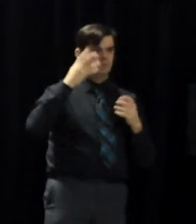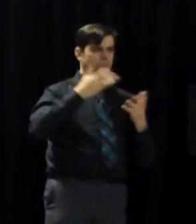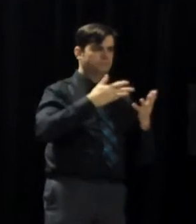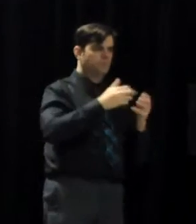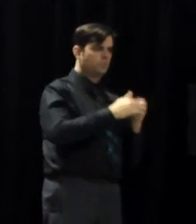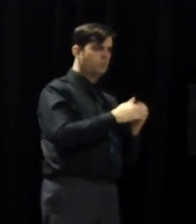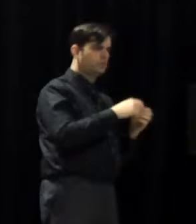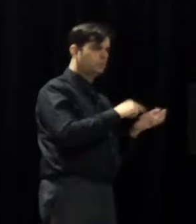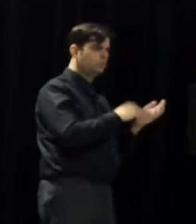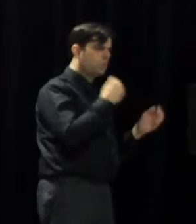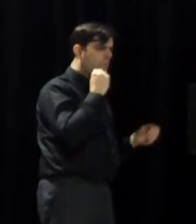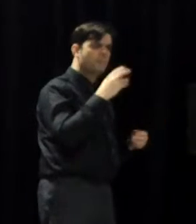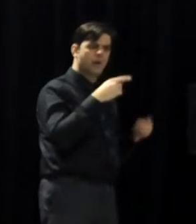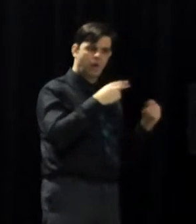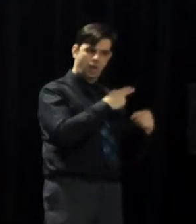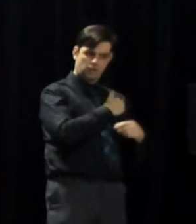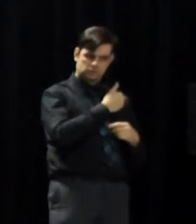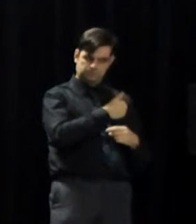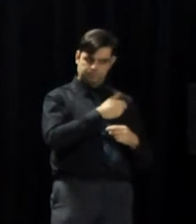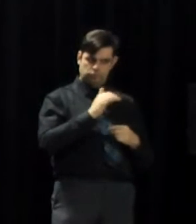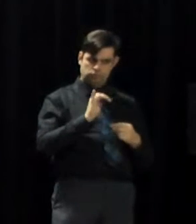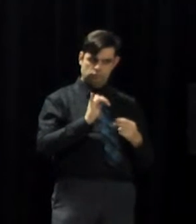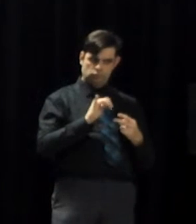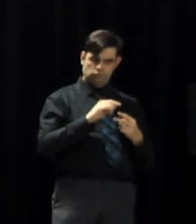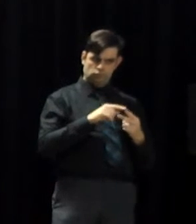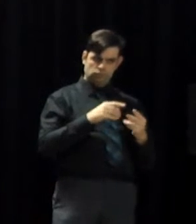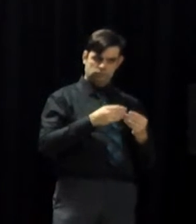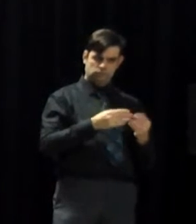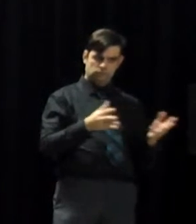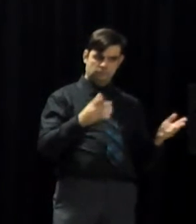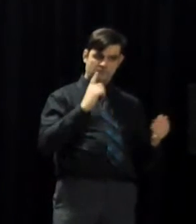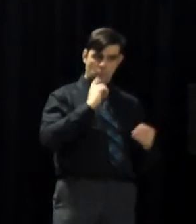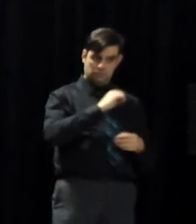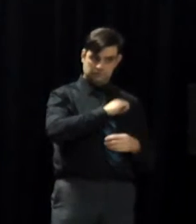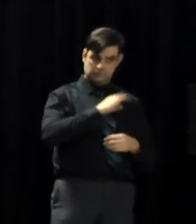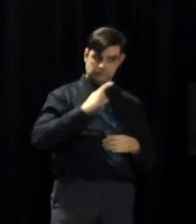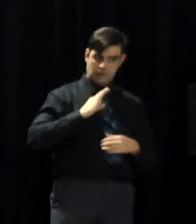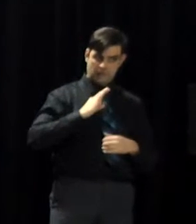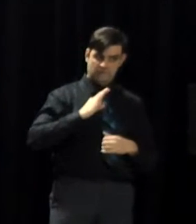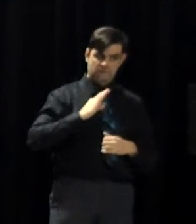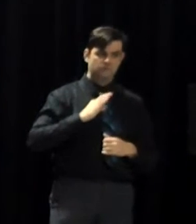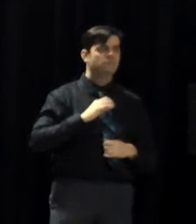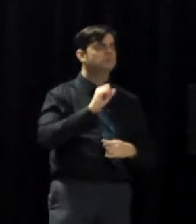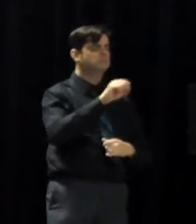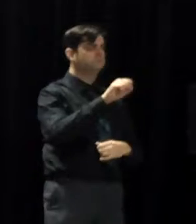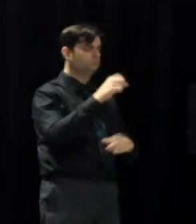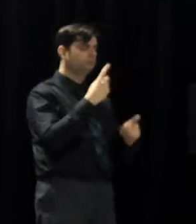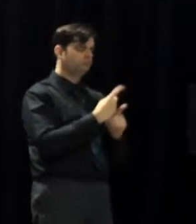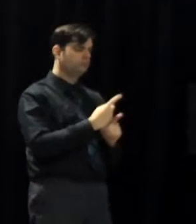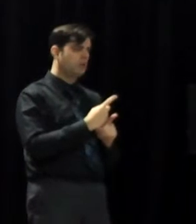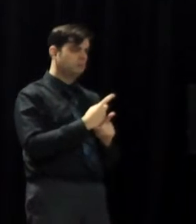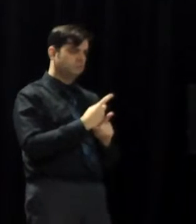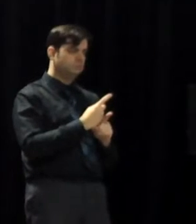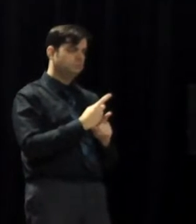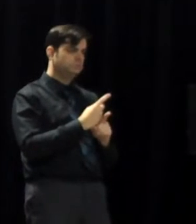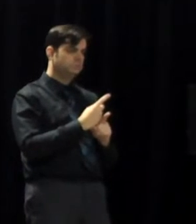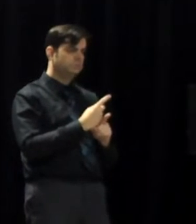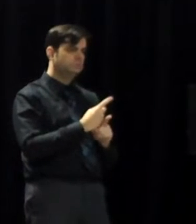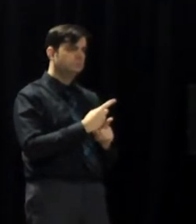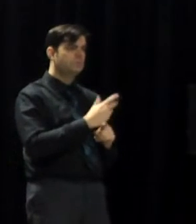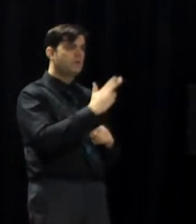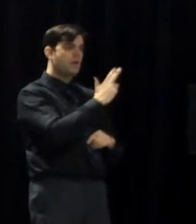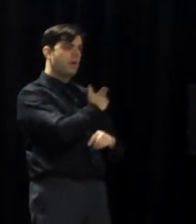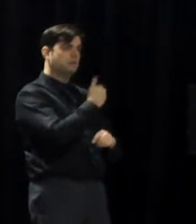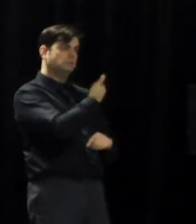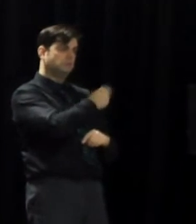to vaccinate its frontline staff? Correct. Yeah, and the hospitals that have the infrastructure, that the Pfizer vaccine needs to